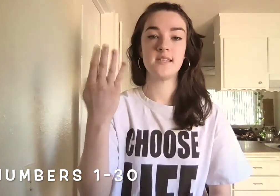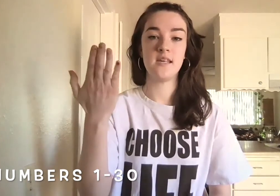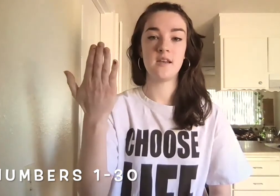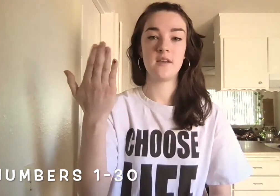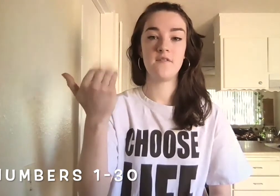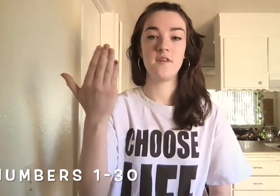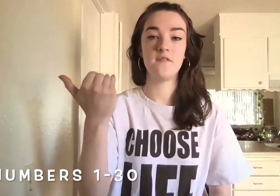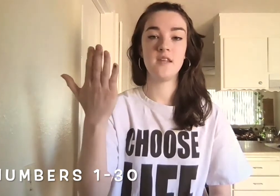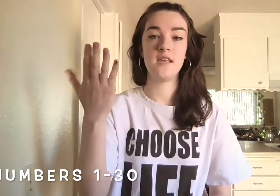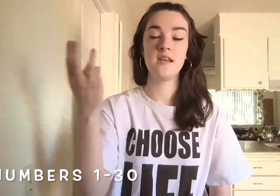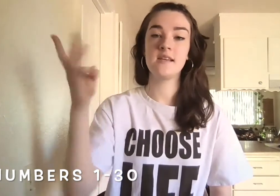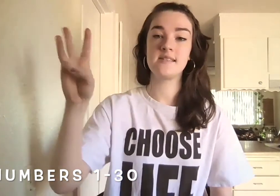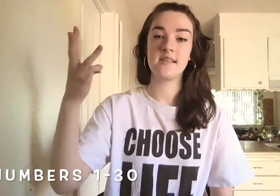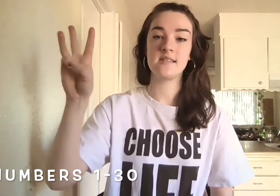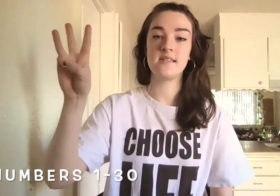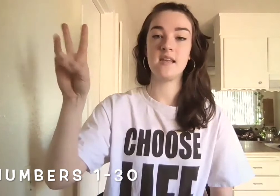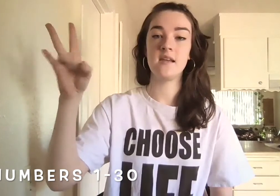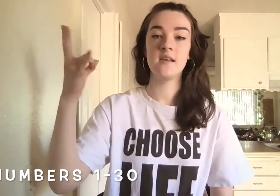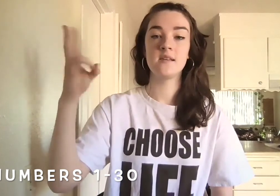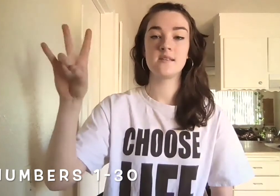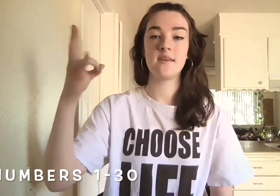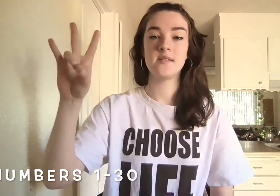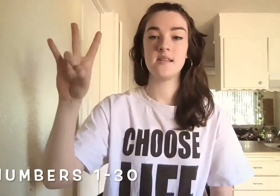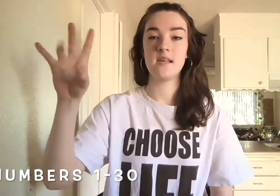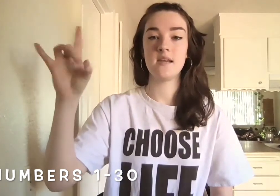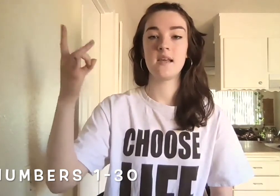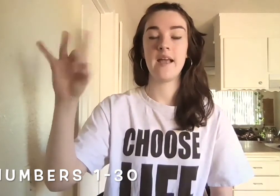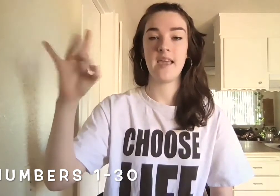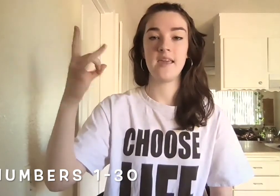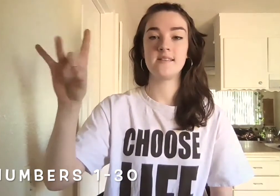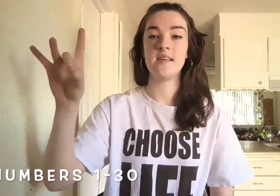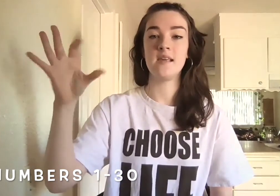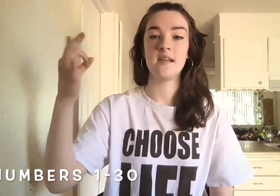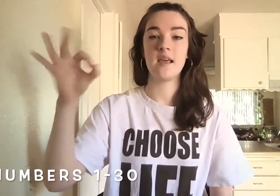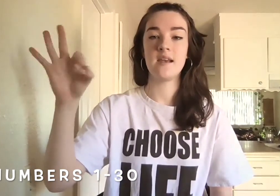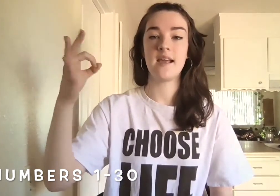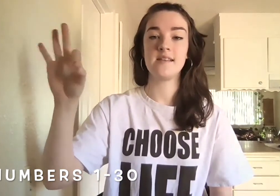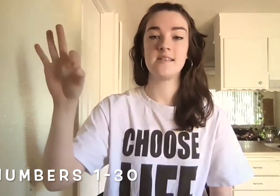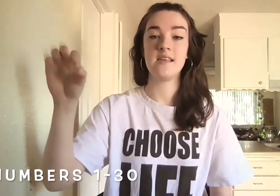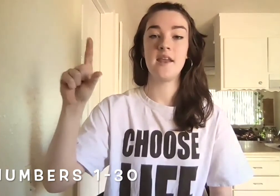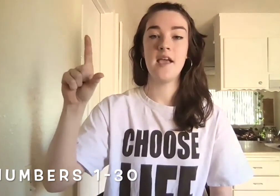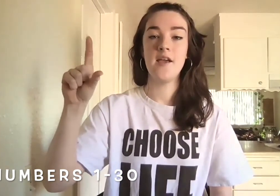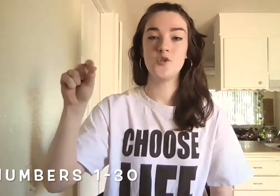14, 15, 16, 17, 18, 19,